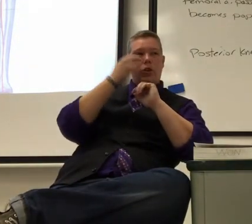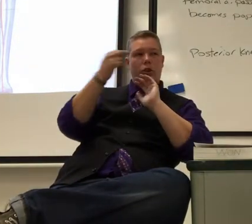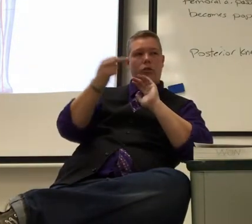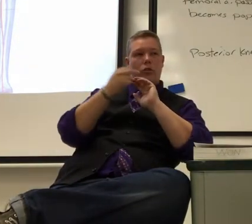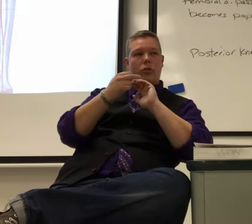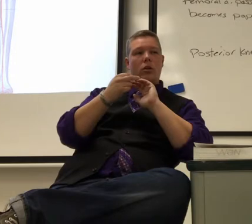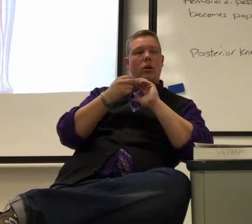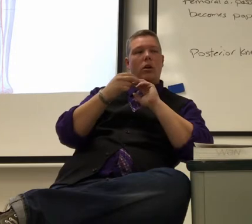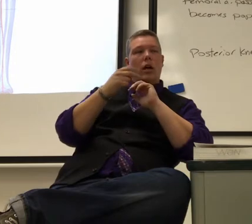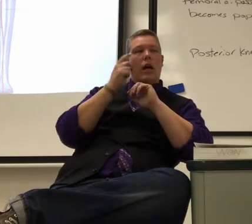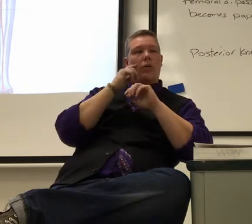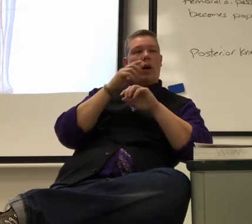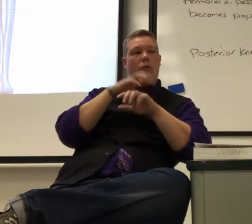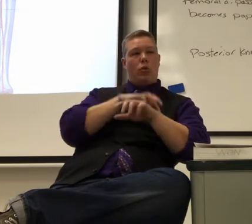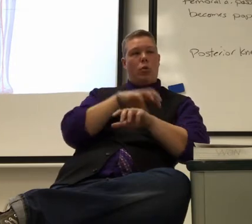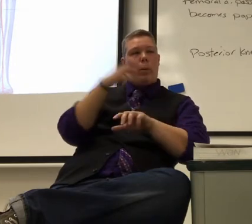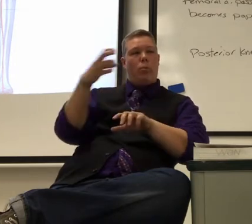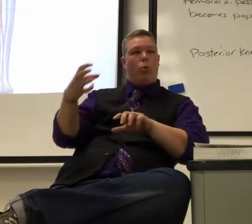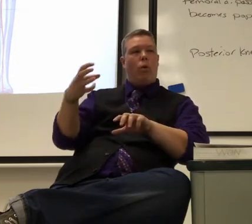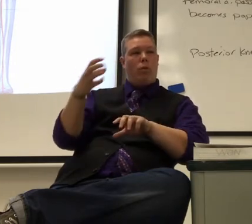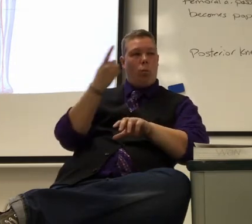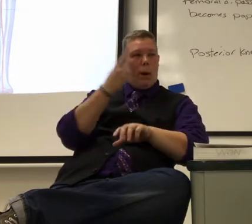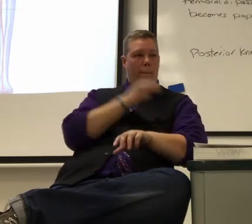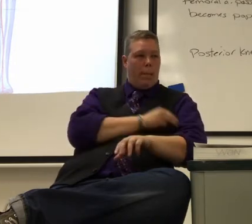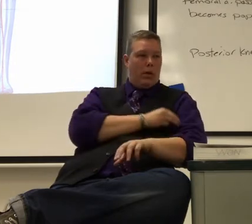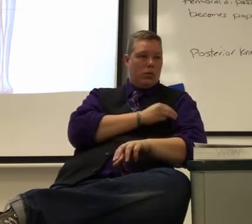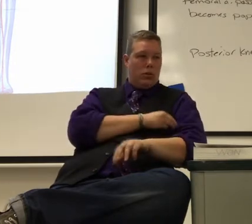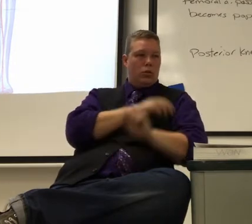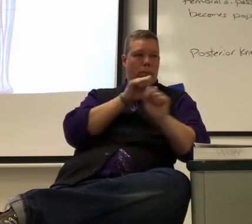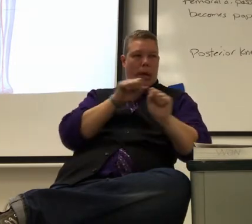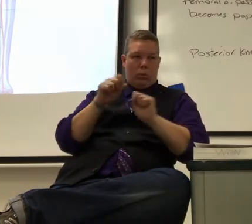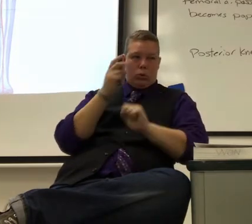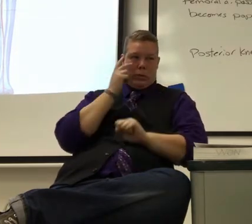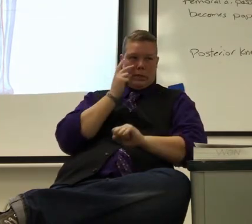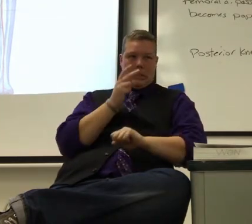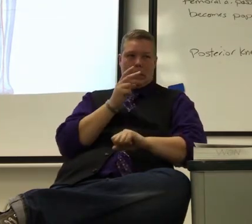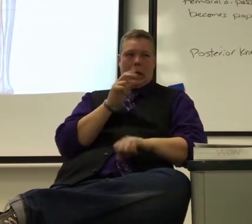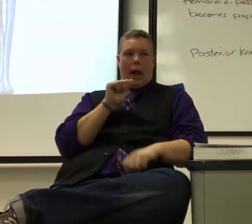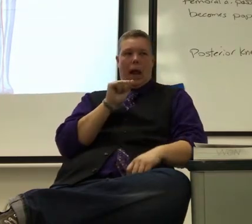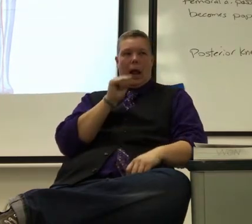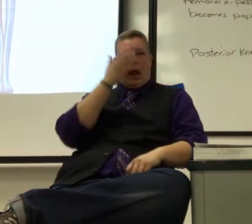muscle on this model to see the anterior tibial artery right there.